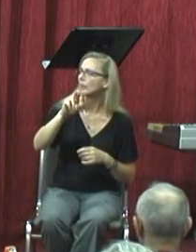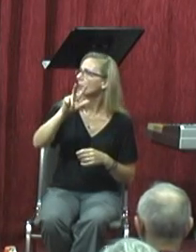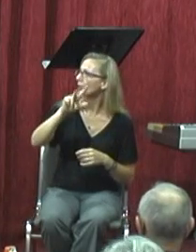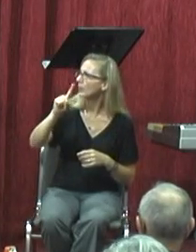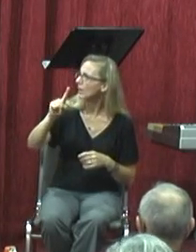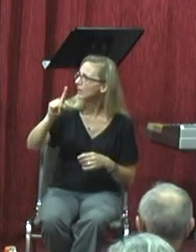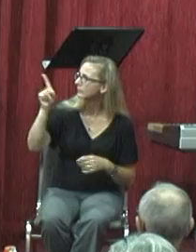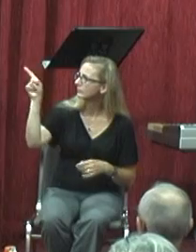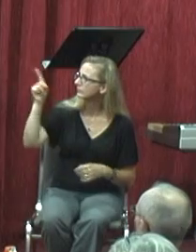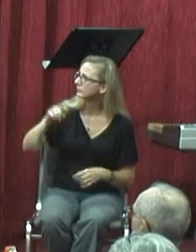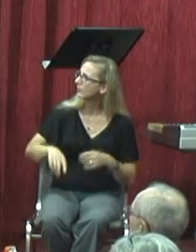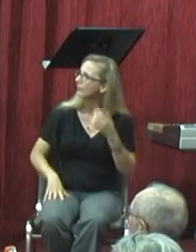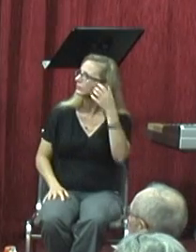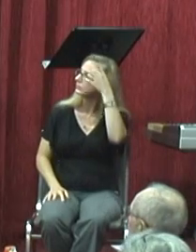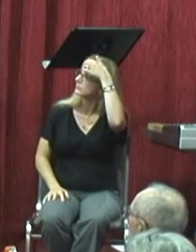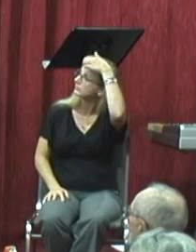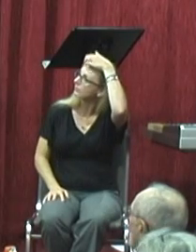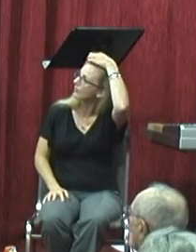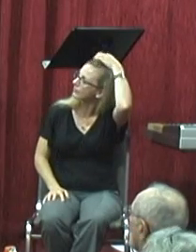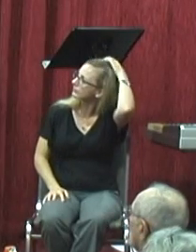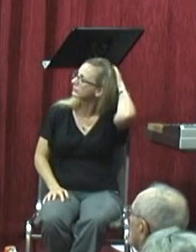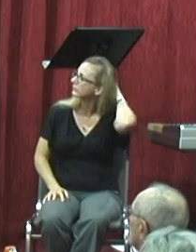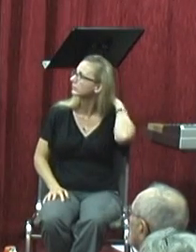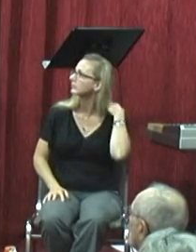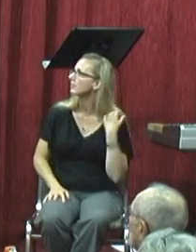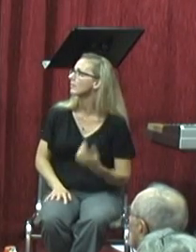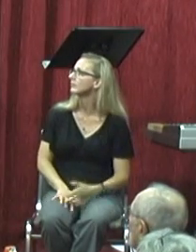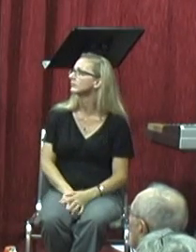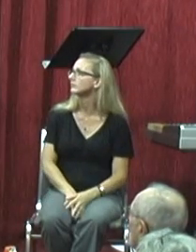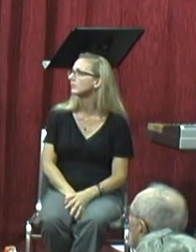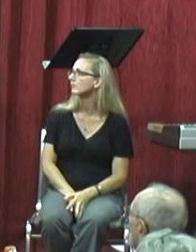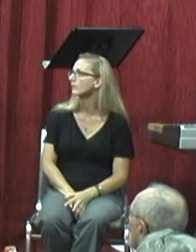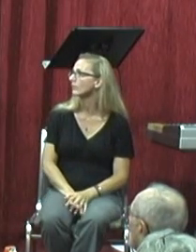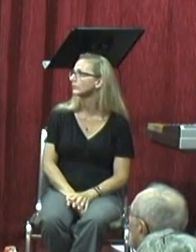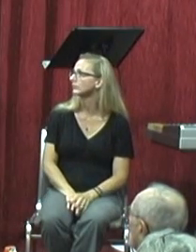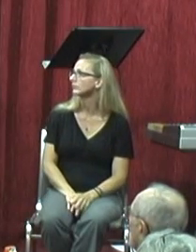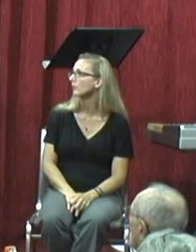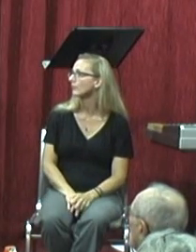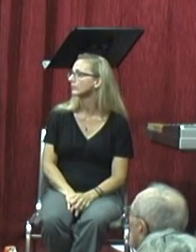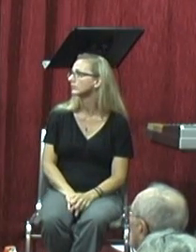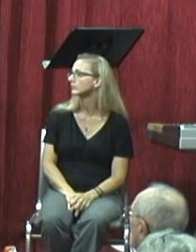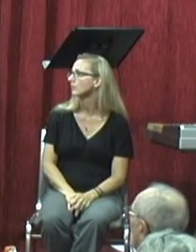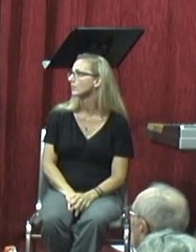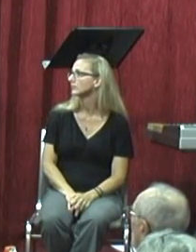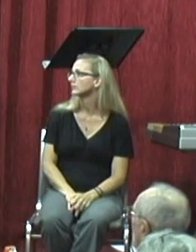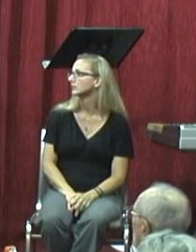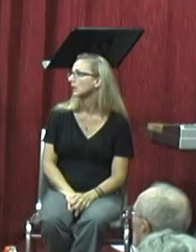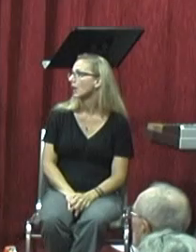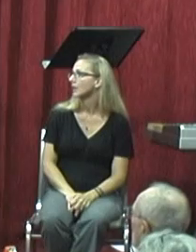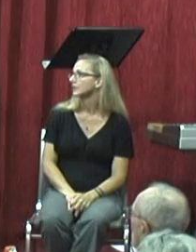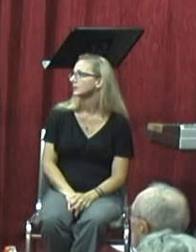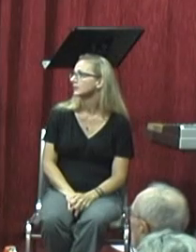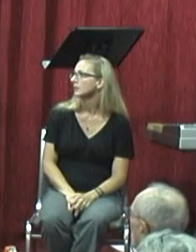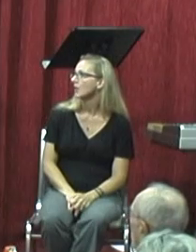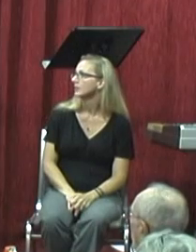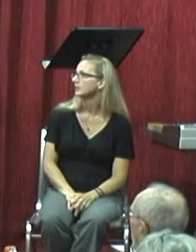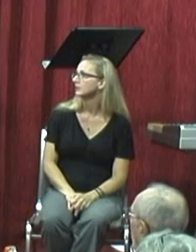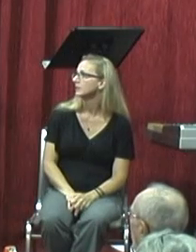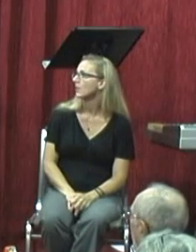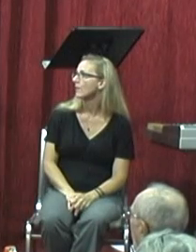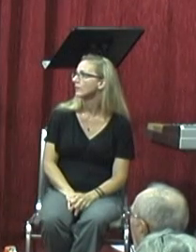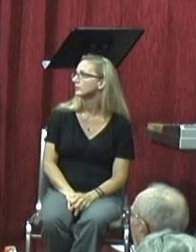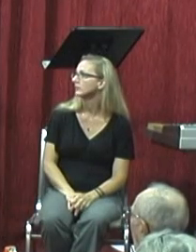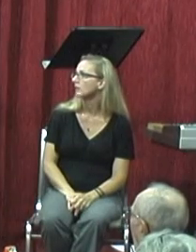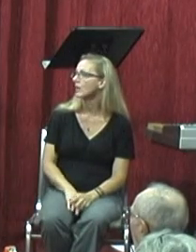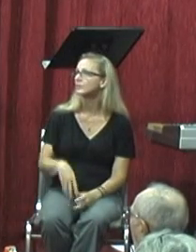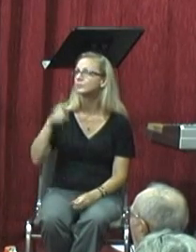all familiar with, I will put my Torah, my words, within them, write it on their hearts. He puts His living